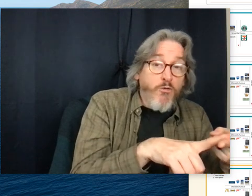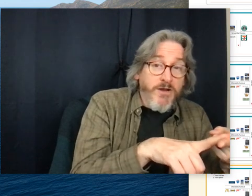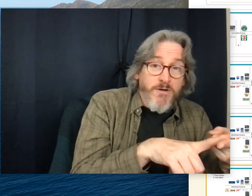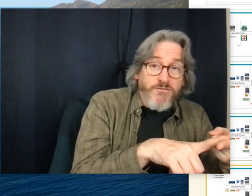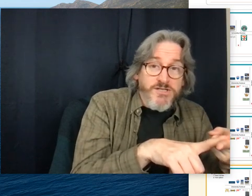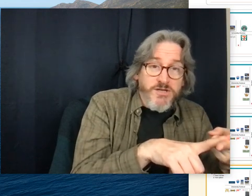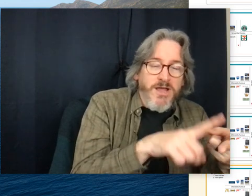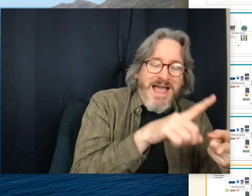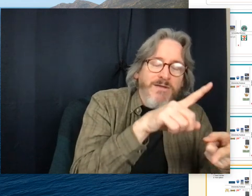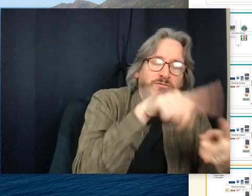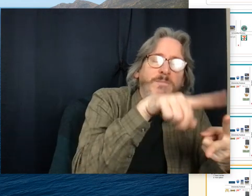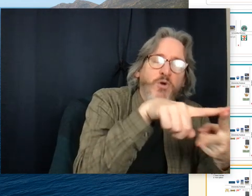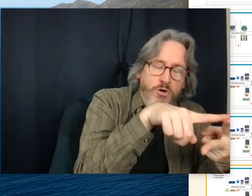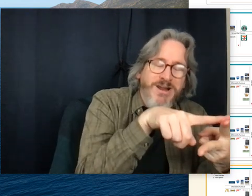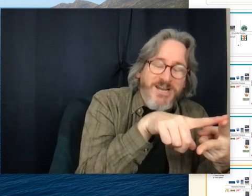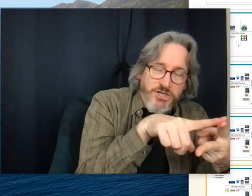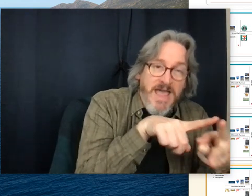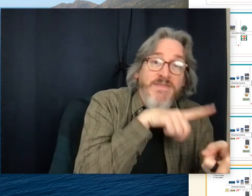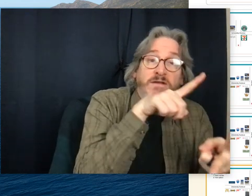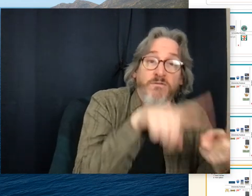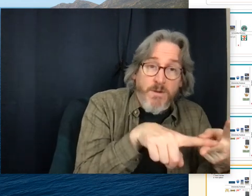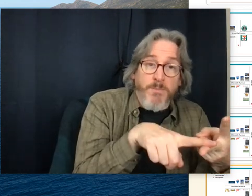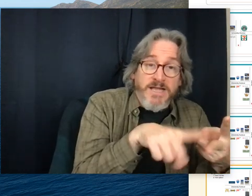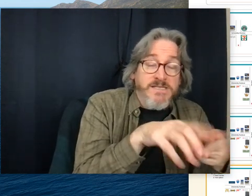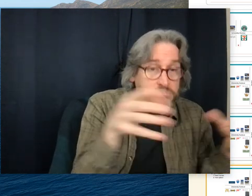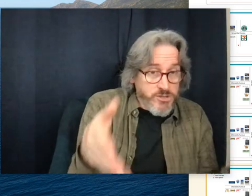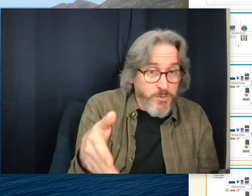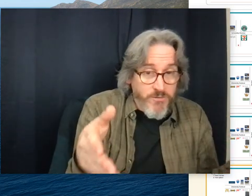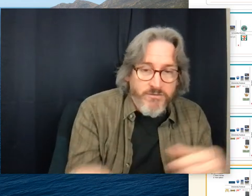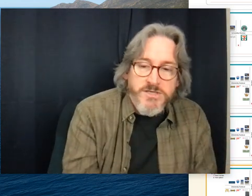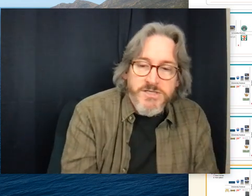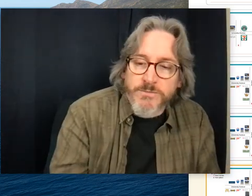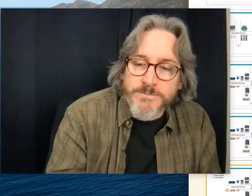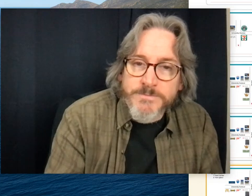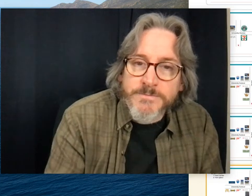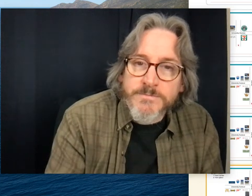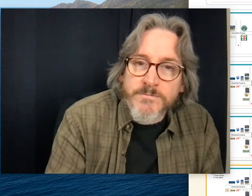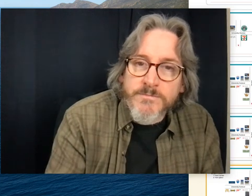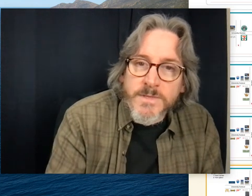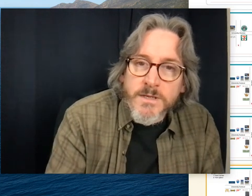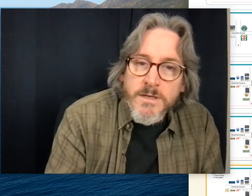or in reference from the corner initially and then from a place. So in reference to.